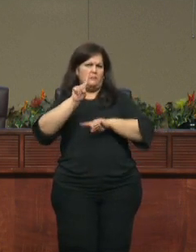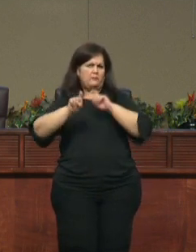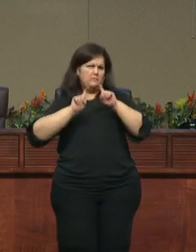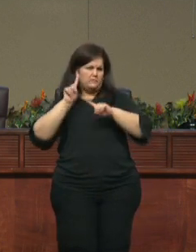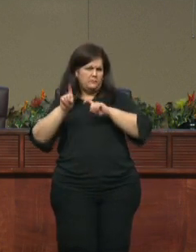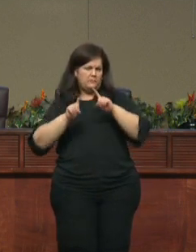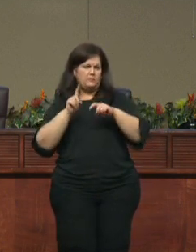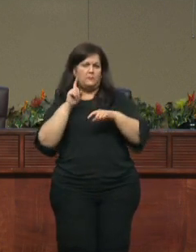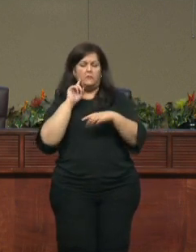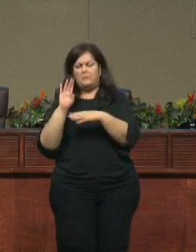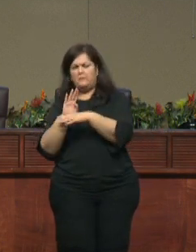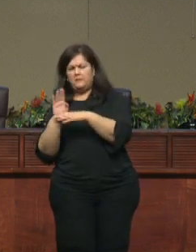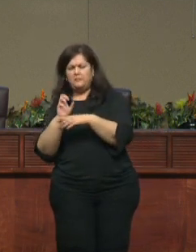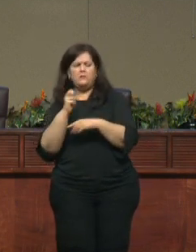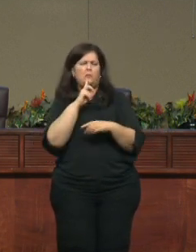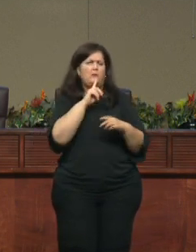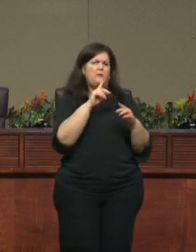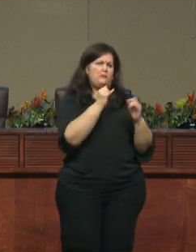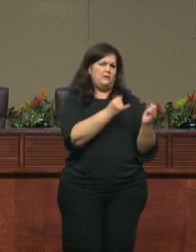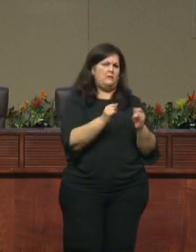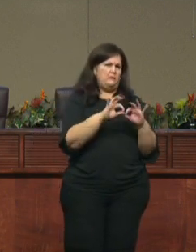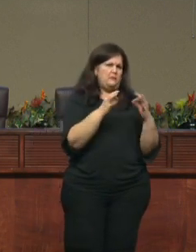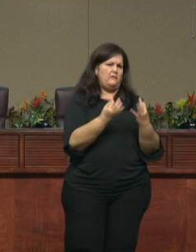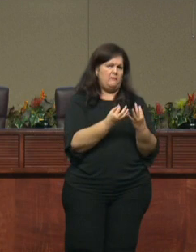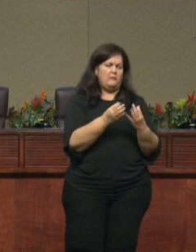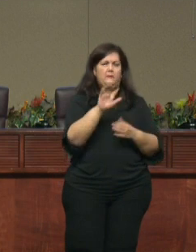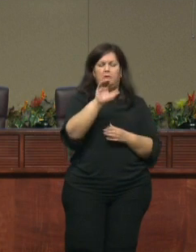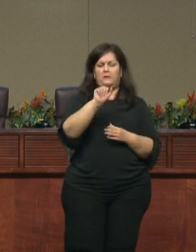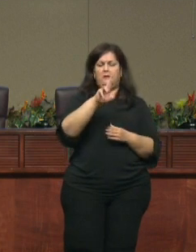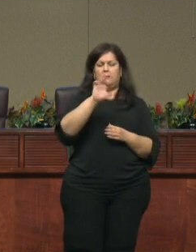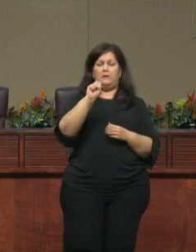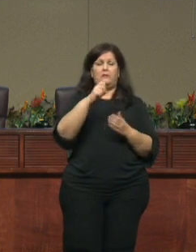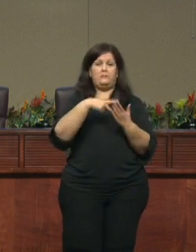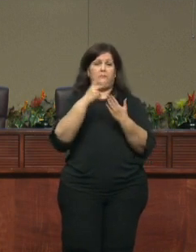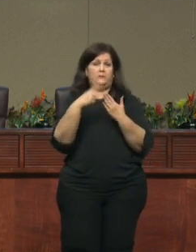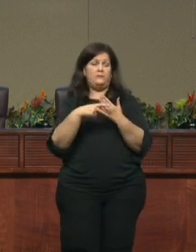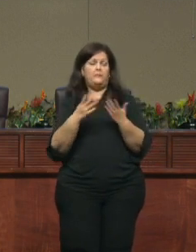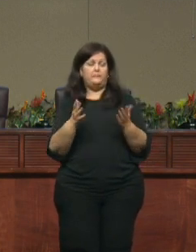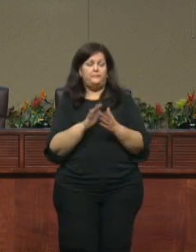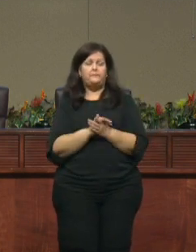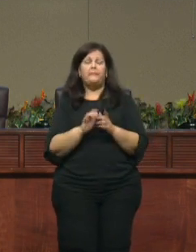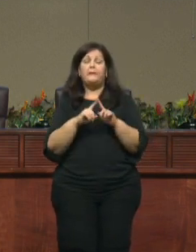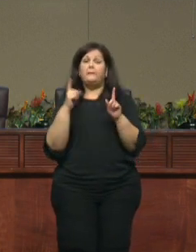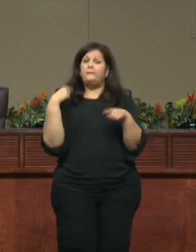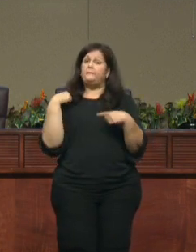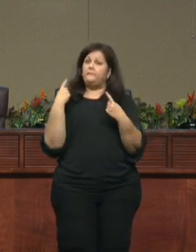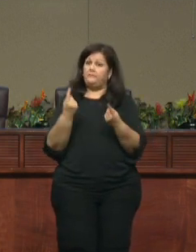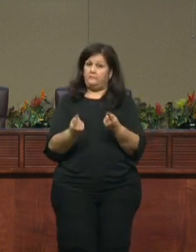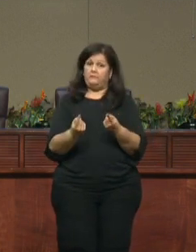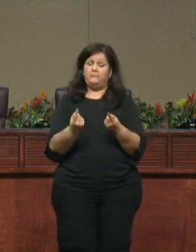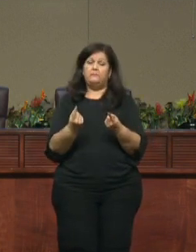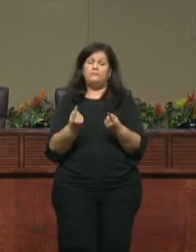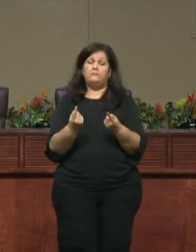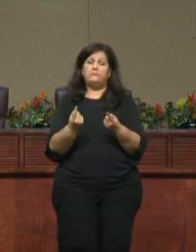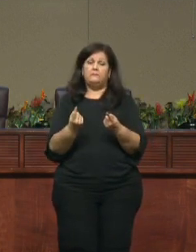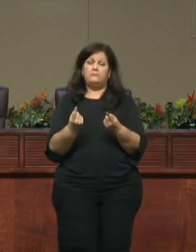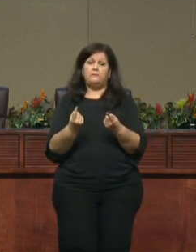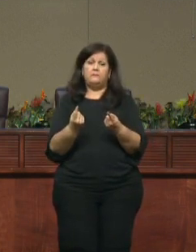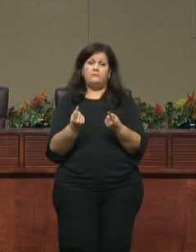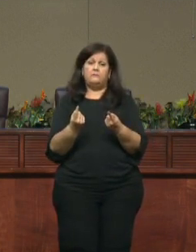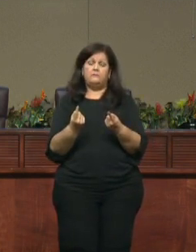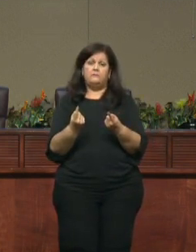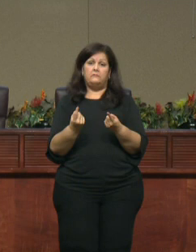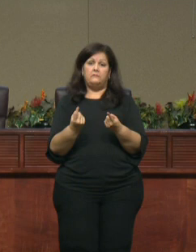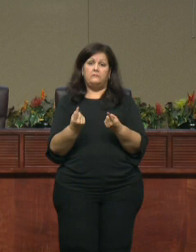the business or the individual or family crisis assistance. But so far, we have